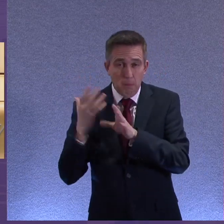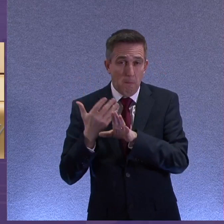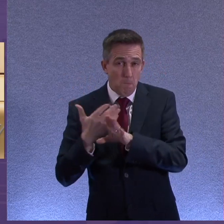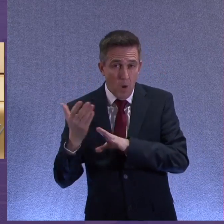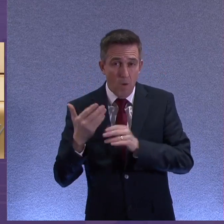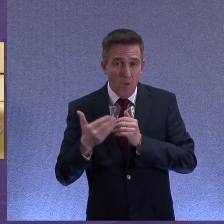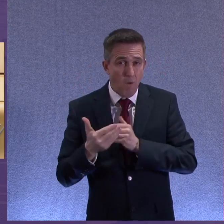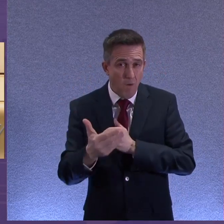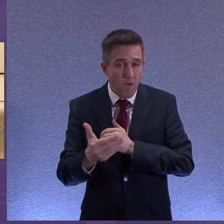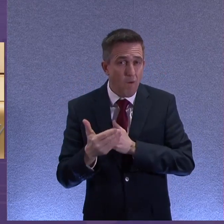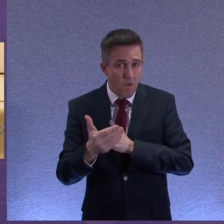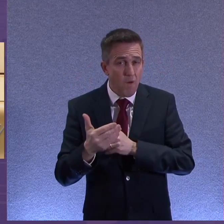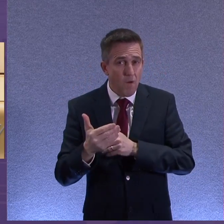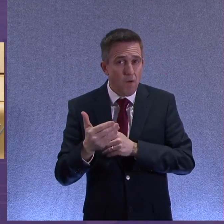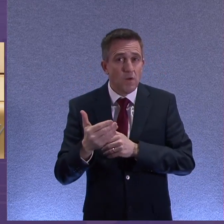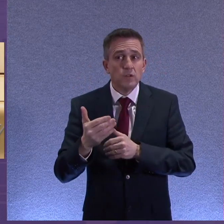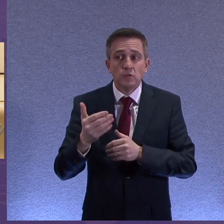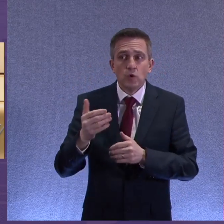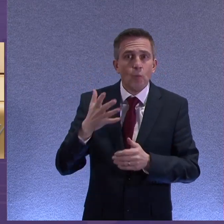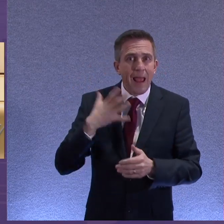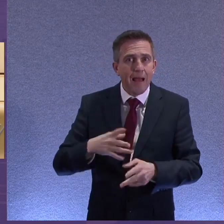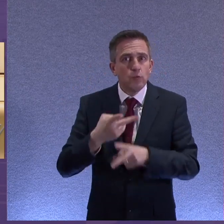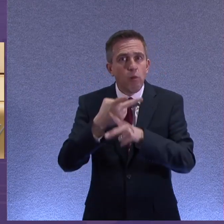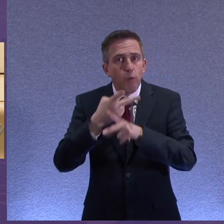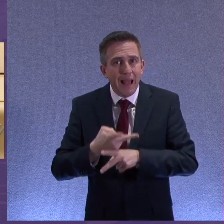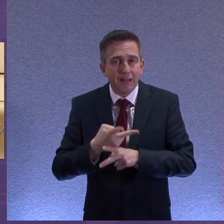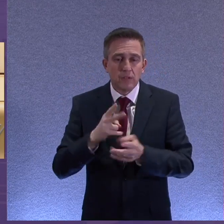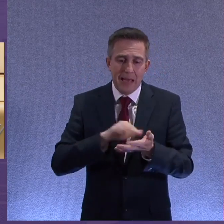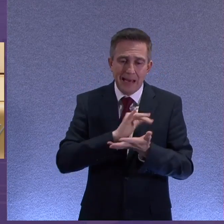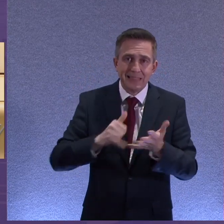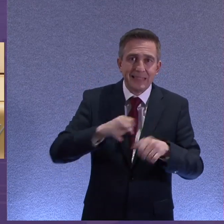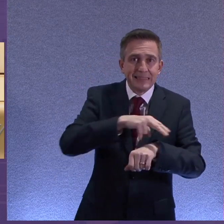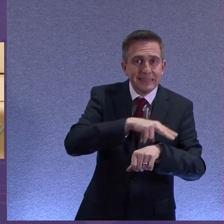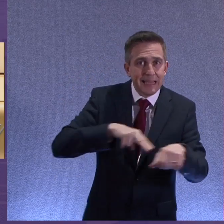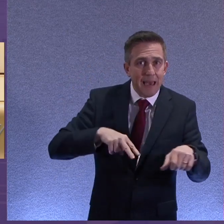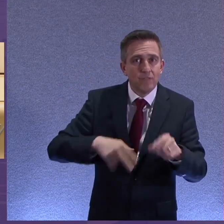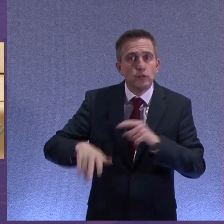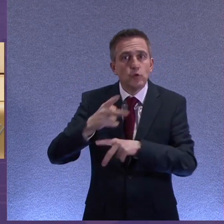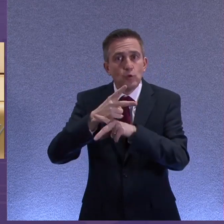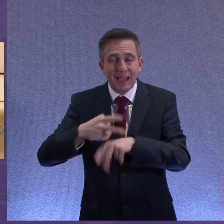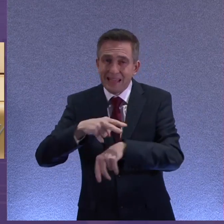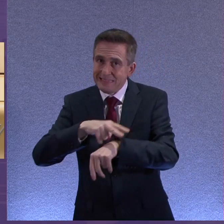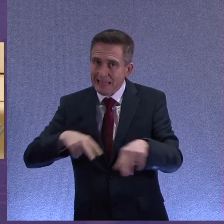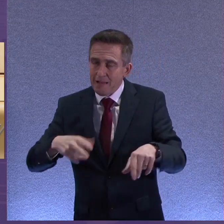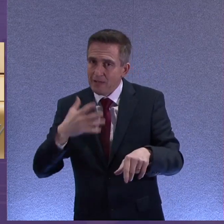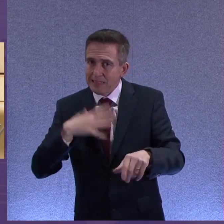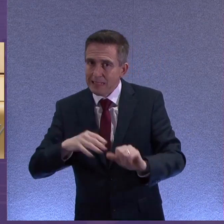health and well-being of our NHS and social care staff is really important. And that is